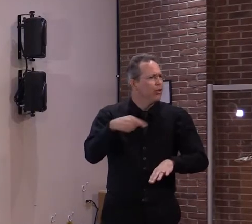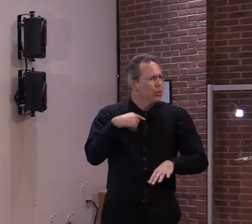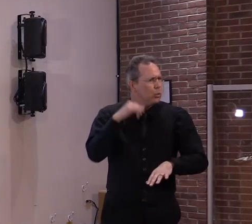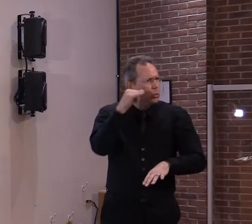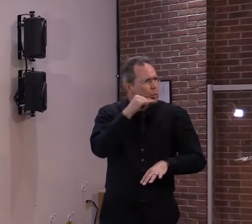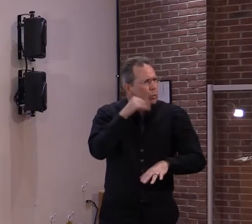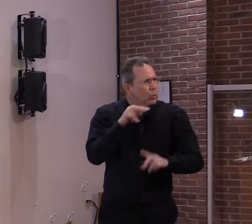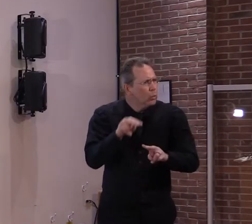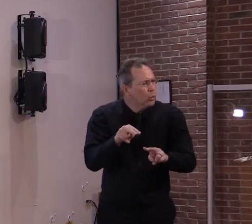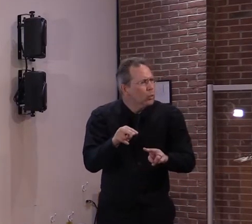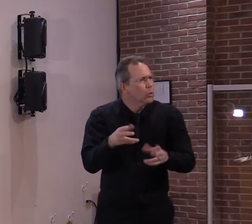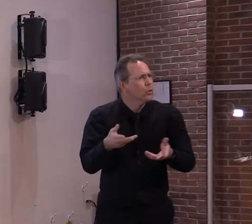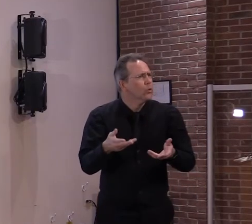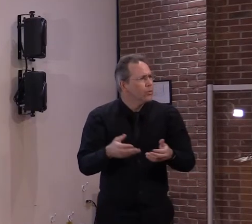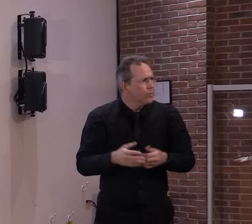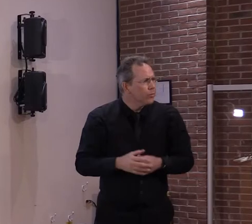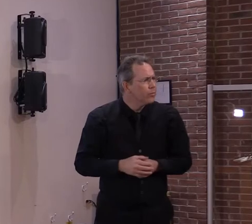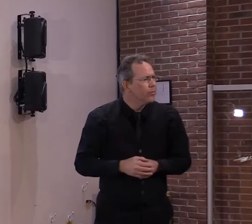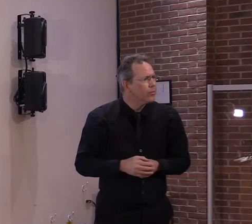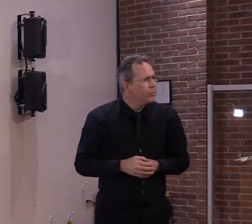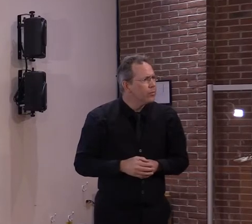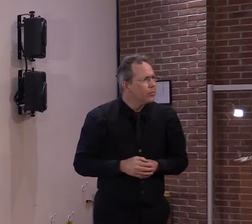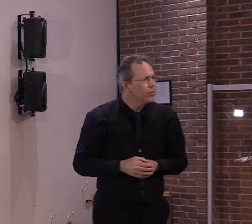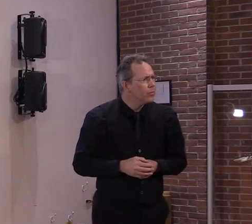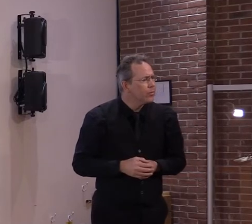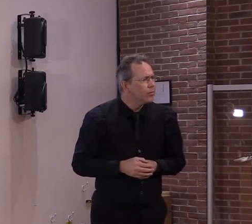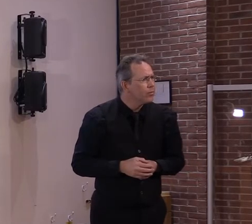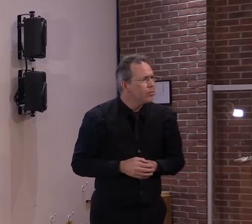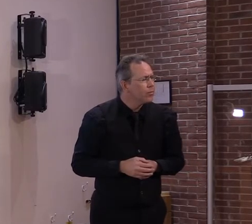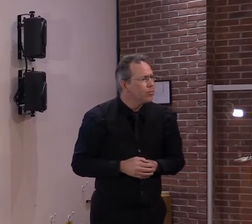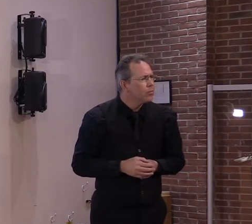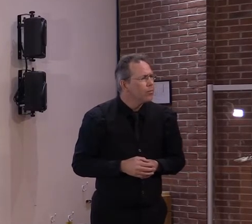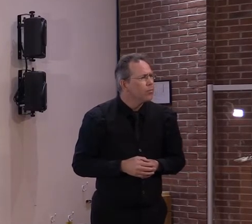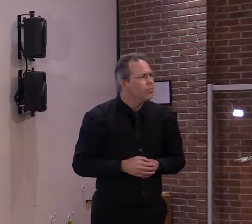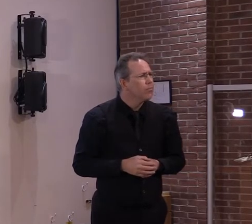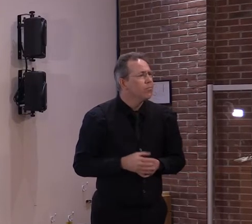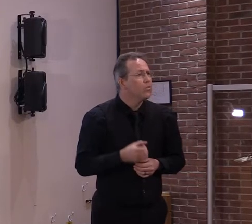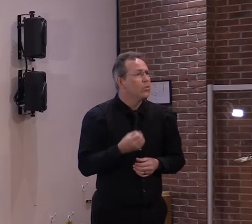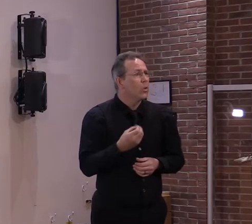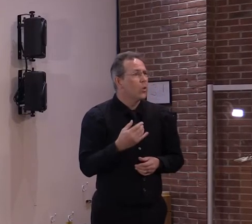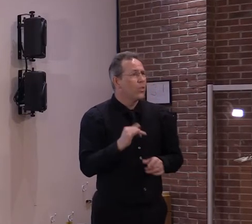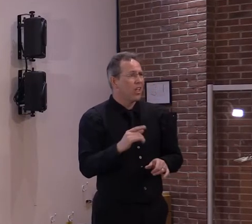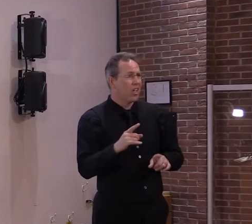white non-Hispanic. So earlier on, it was